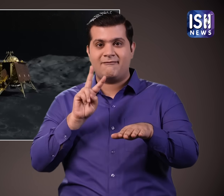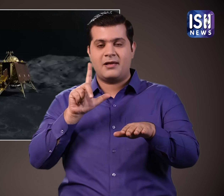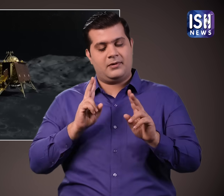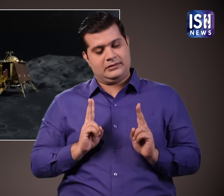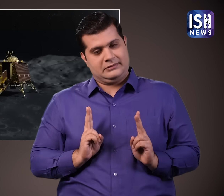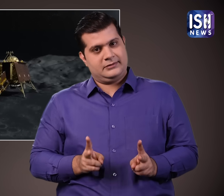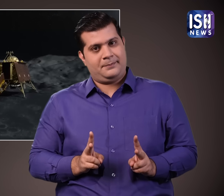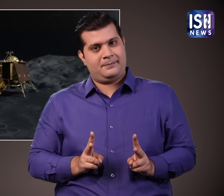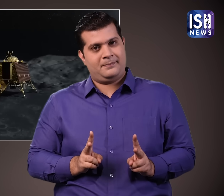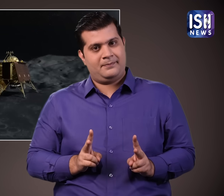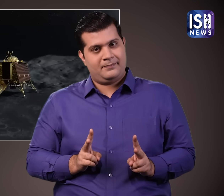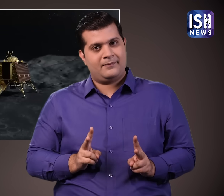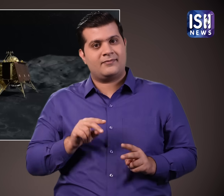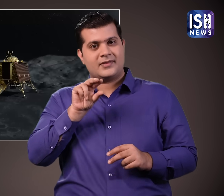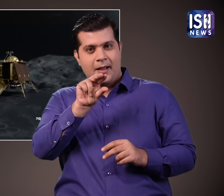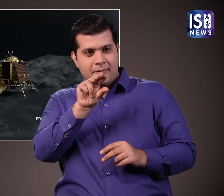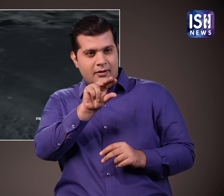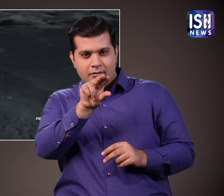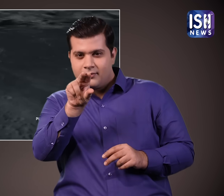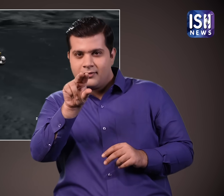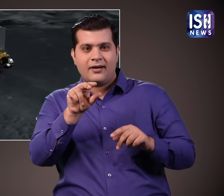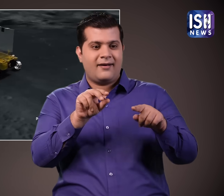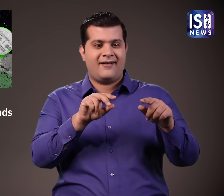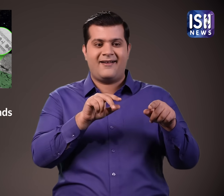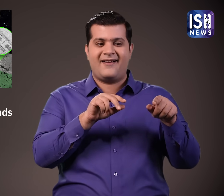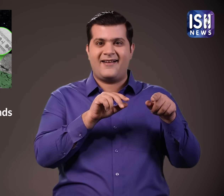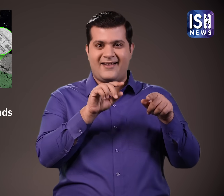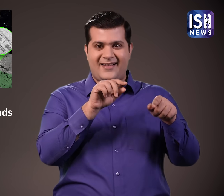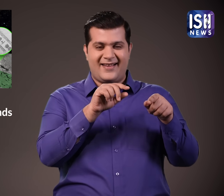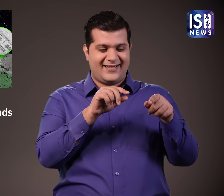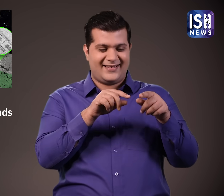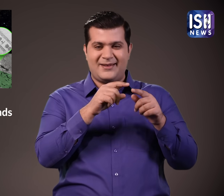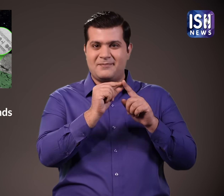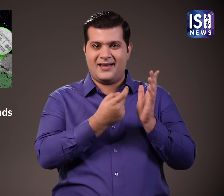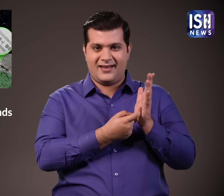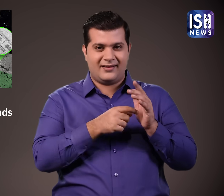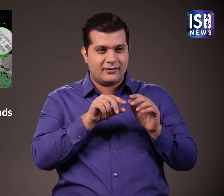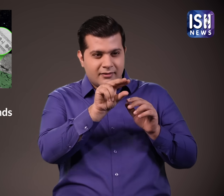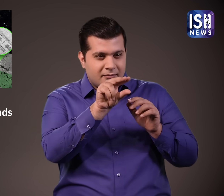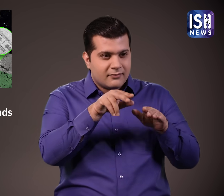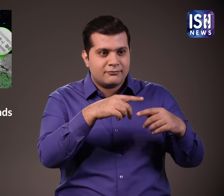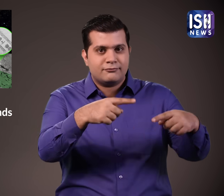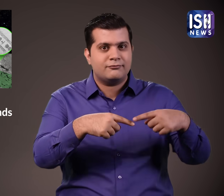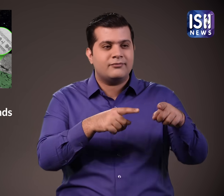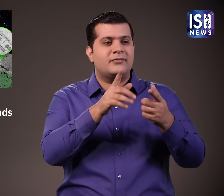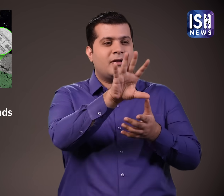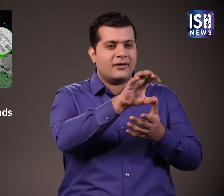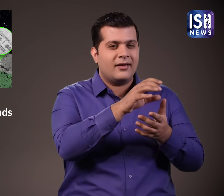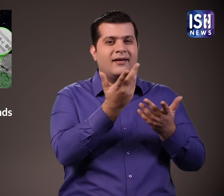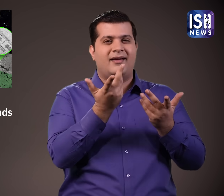The lander stays in place and collects data while the rover moves about. All the data is then sent back to